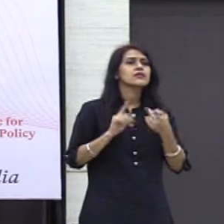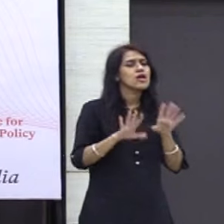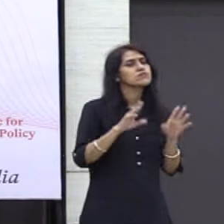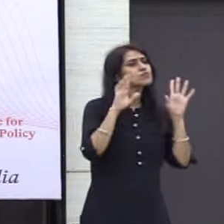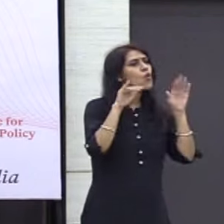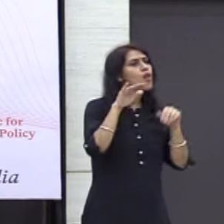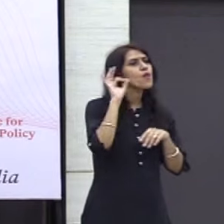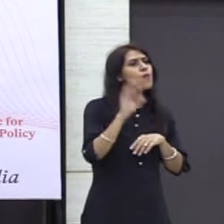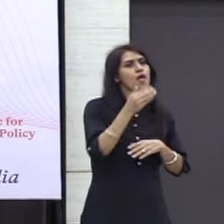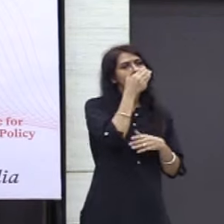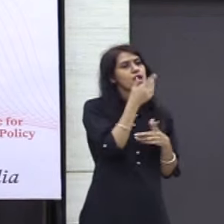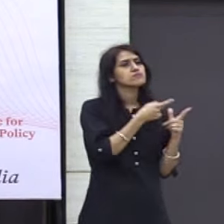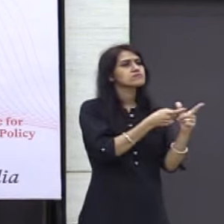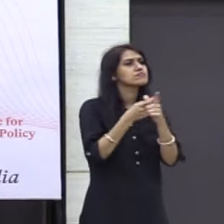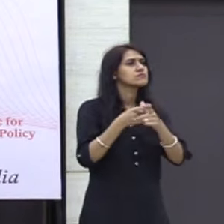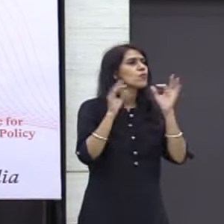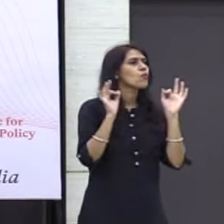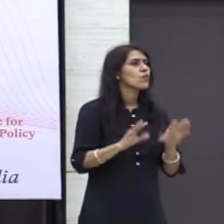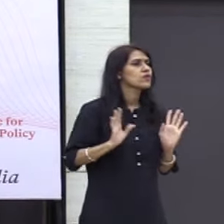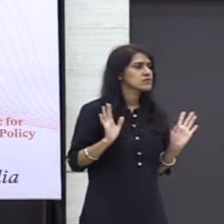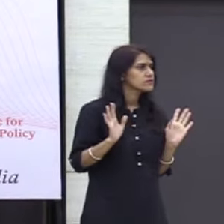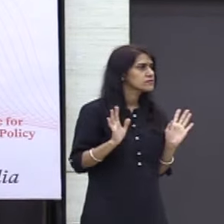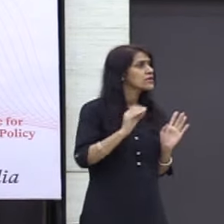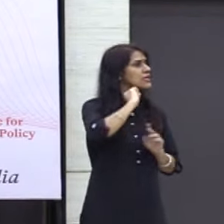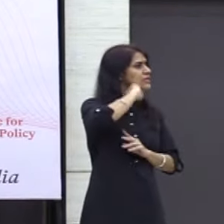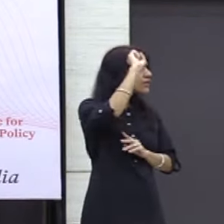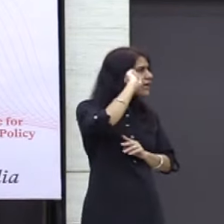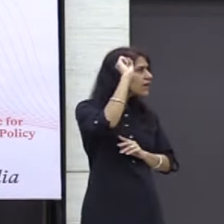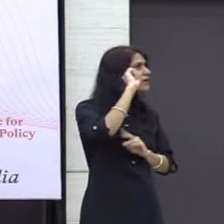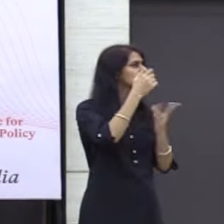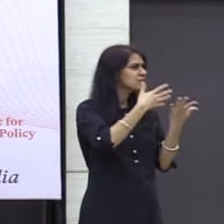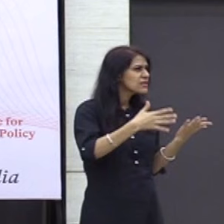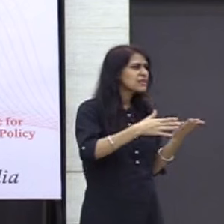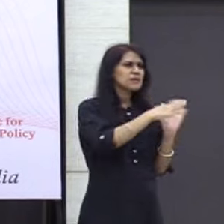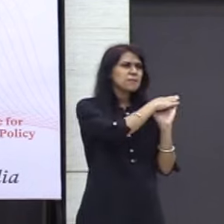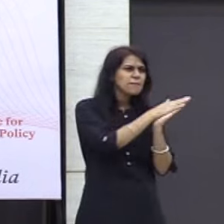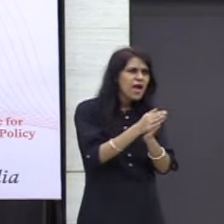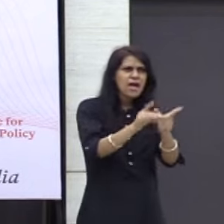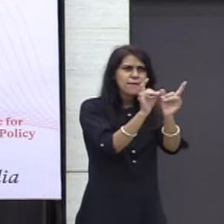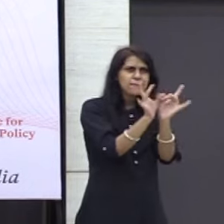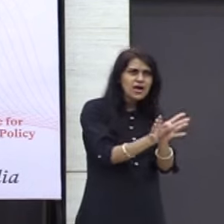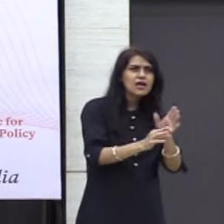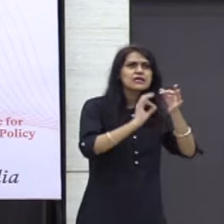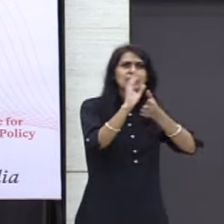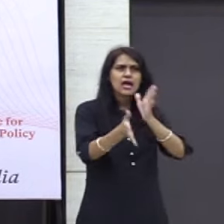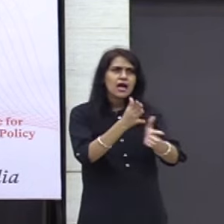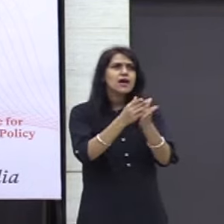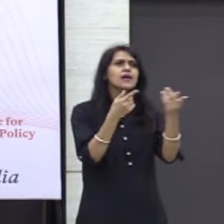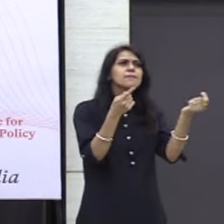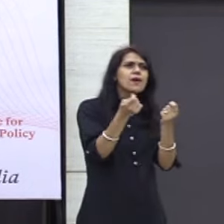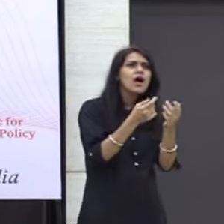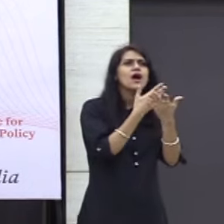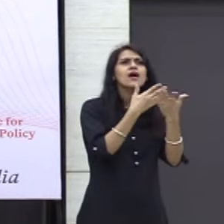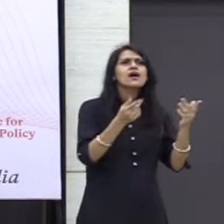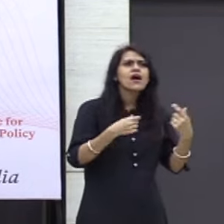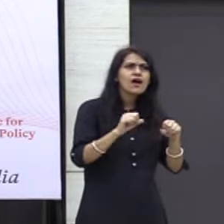act. So now protests, dharnas resulting in destruction, damage, loss will be